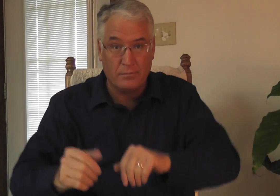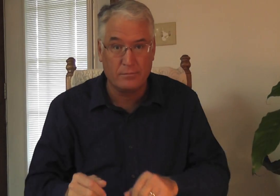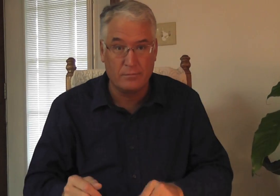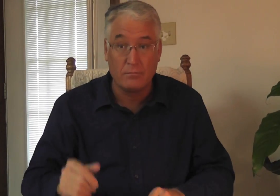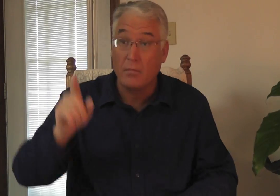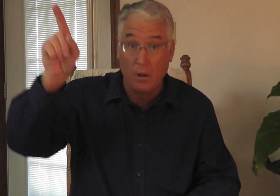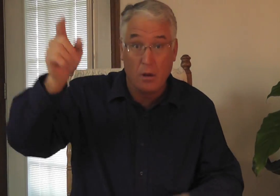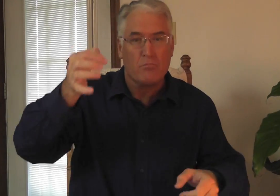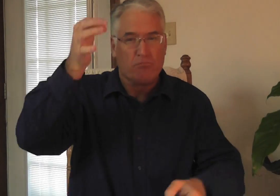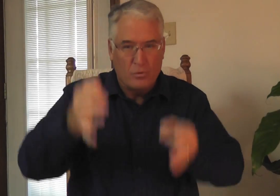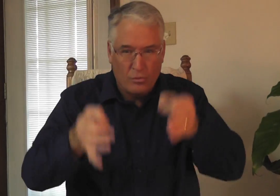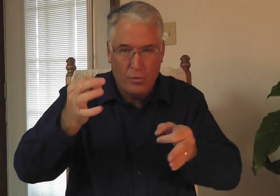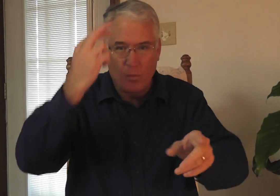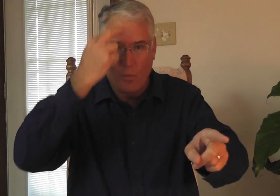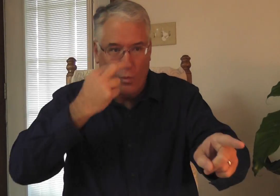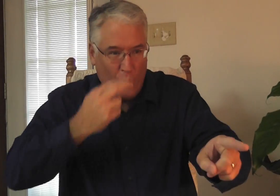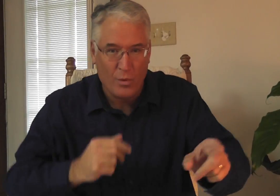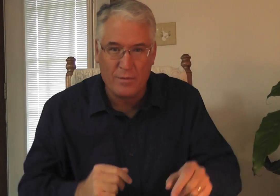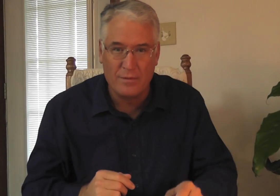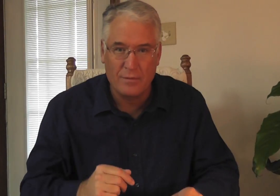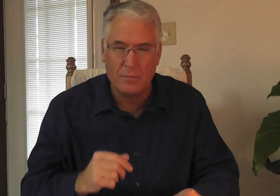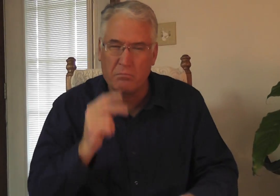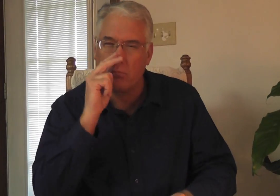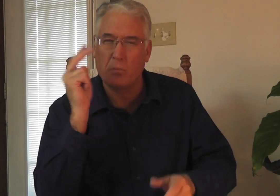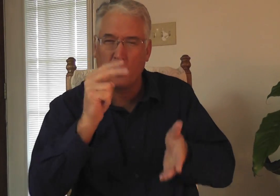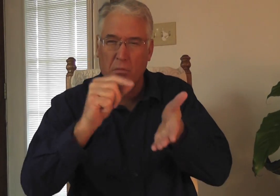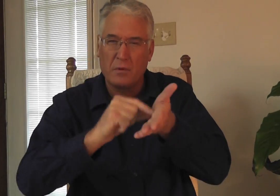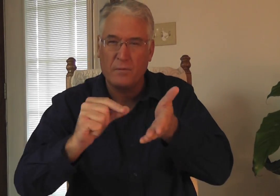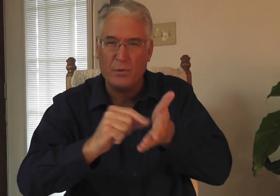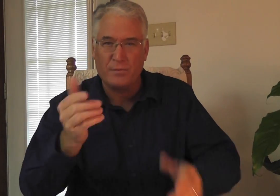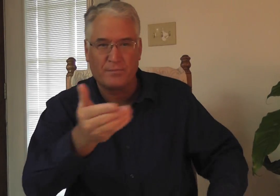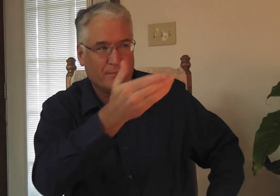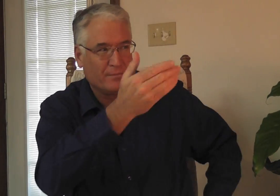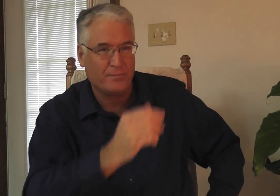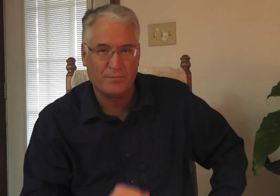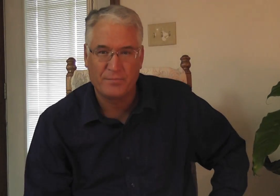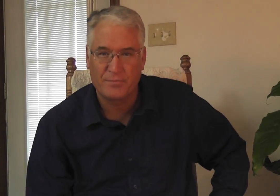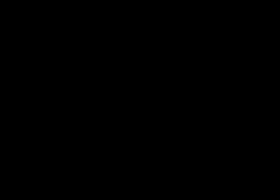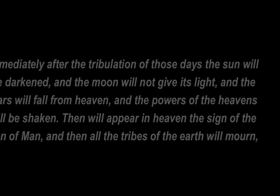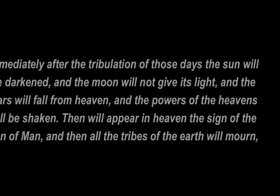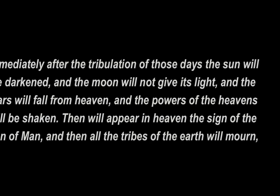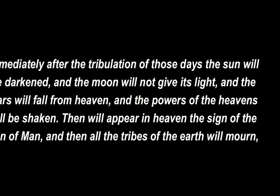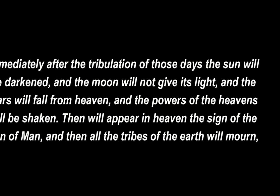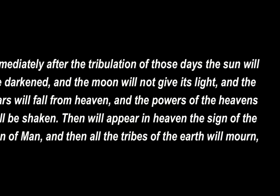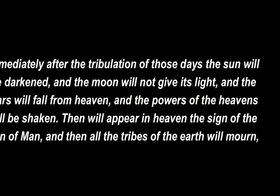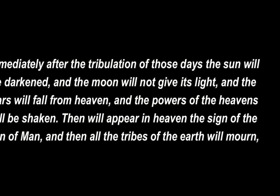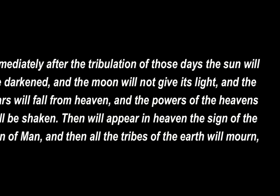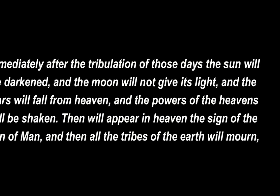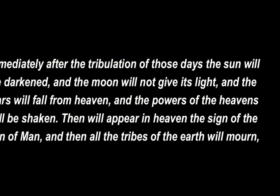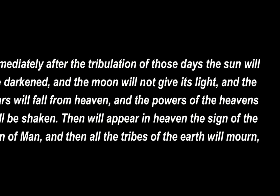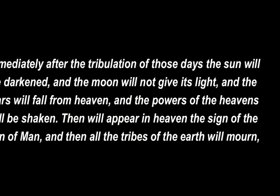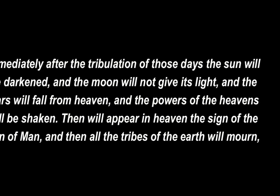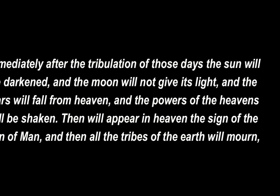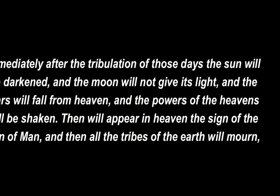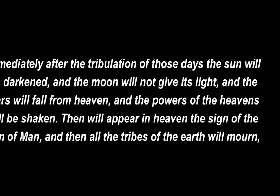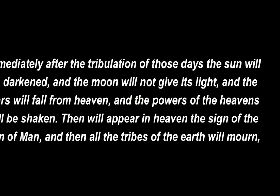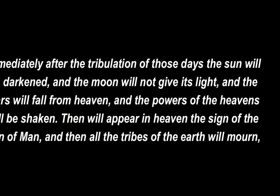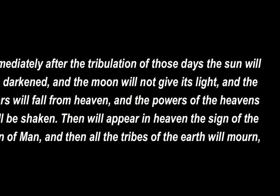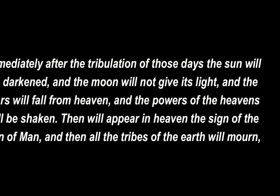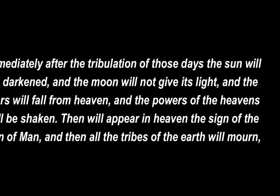he died, and he rose again, and he judged Rome. Let's take a look here. Immediately after the tribulation of those days the sun